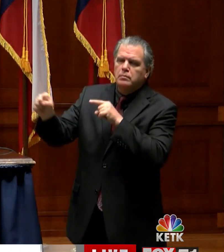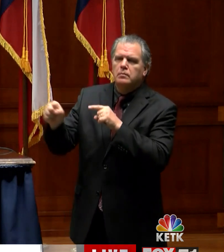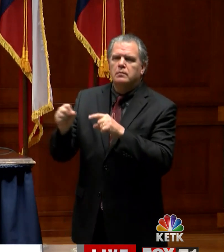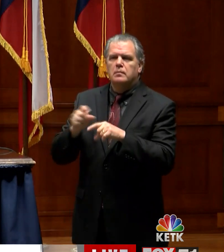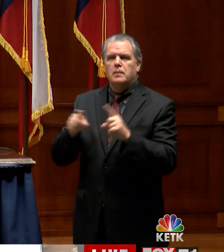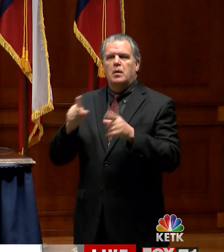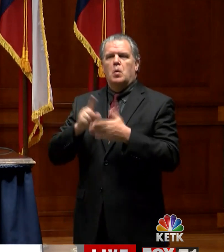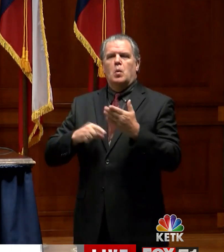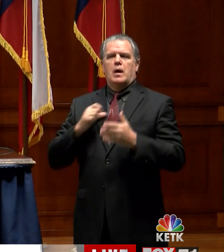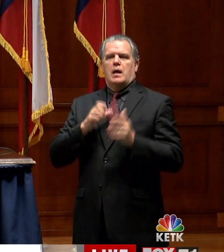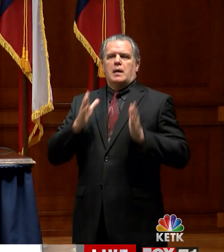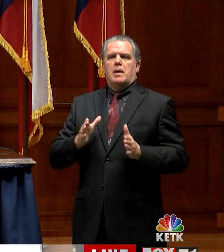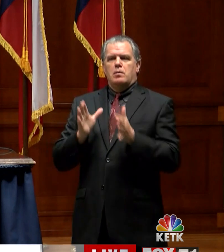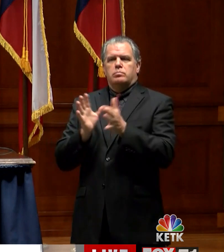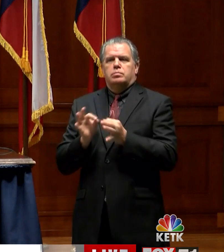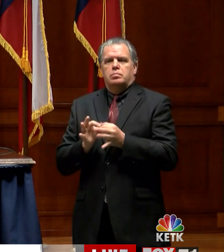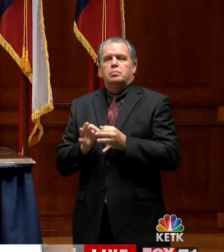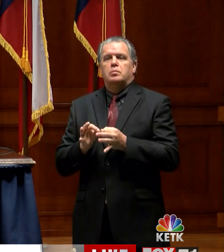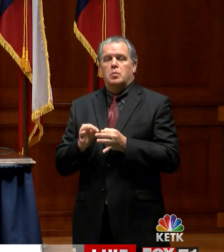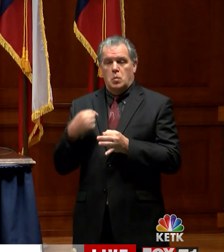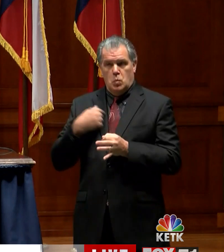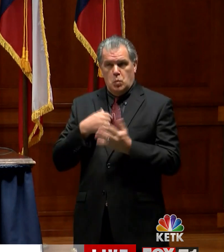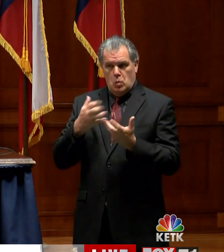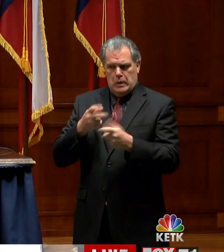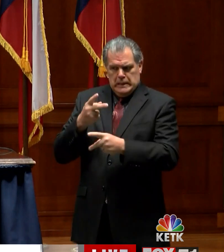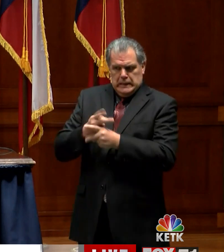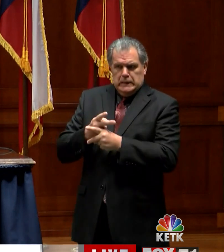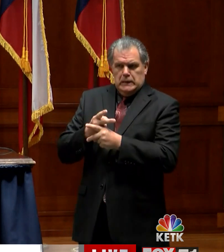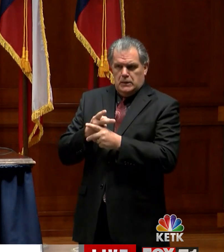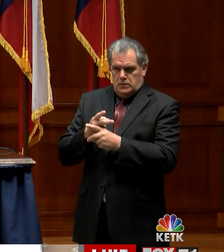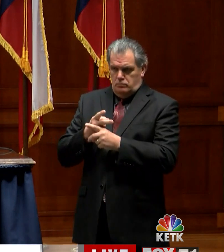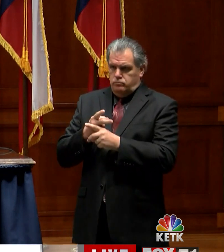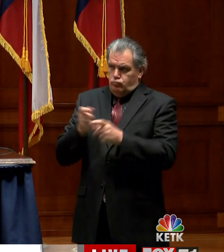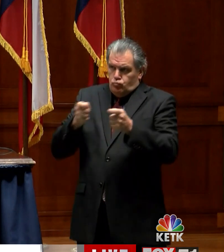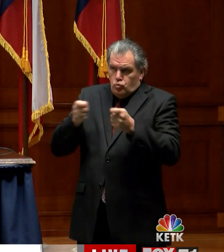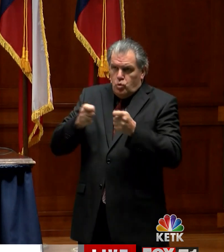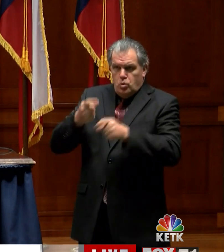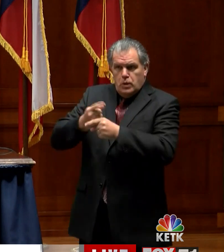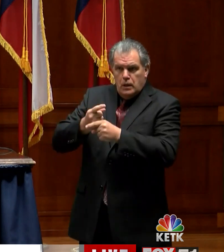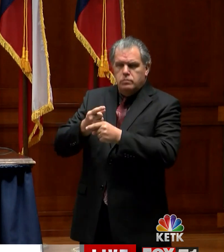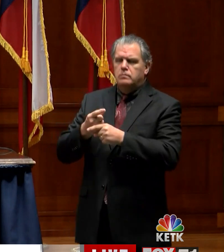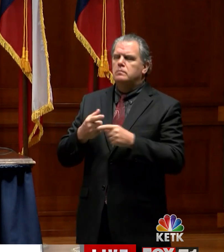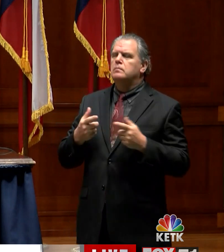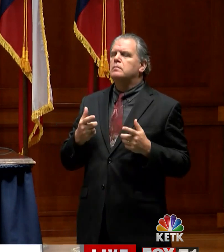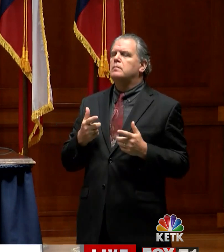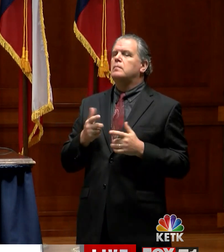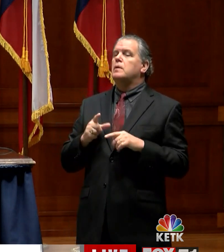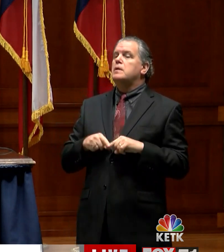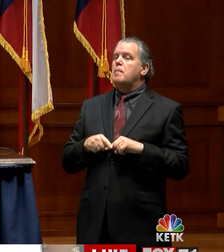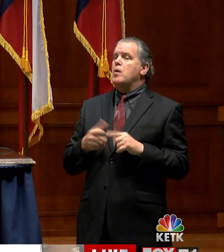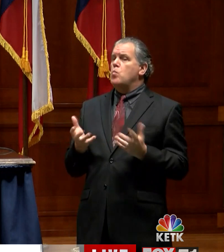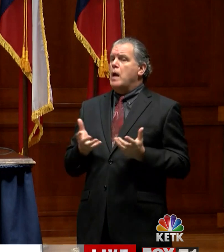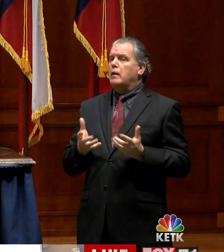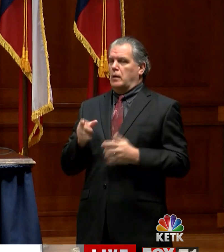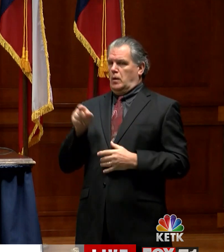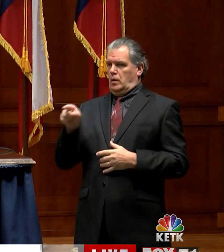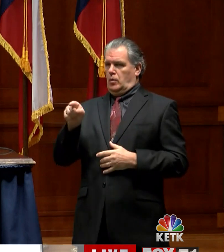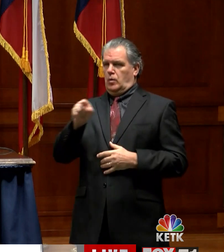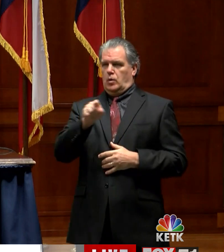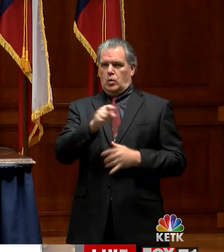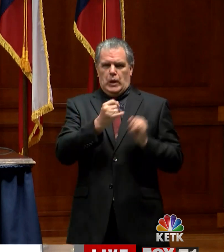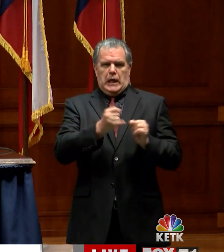has shared with you, in order to keep that going in the right direction is all dependent upon all of us to